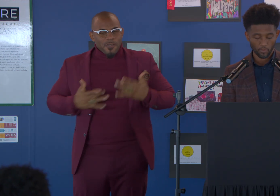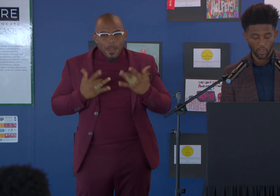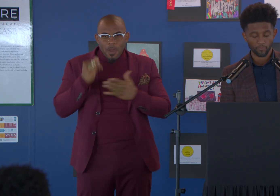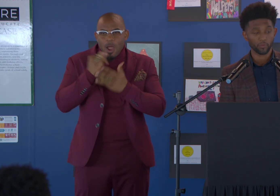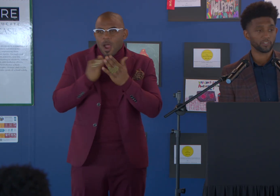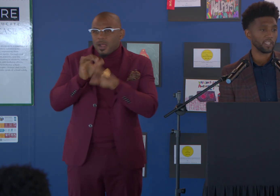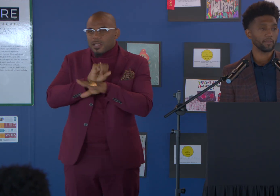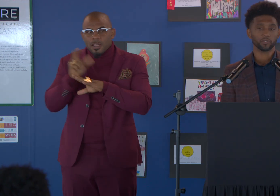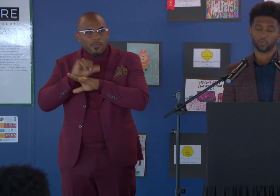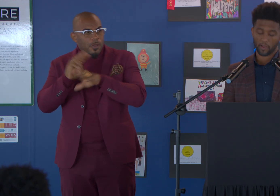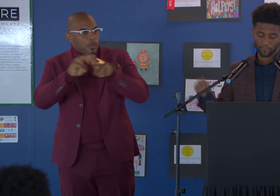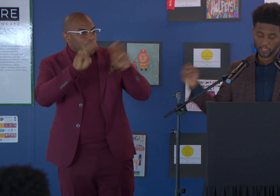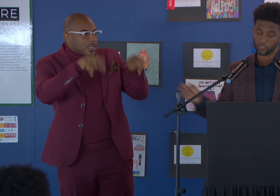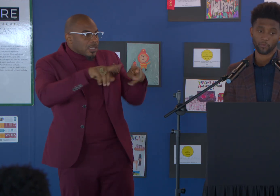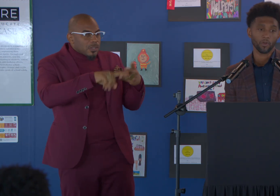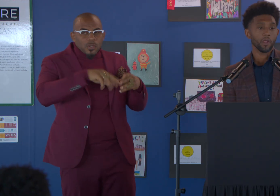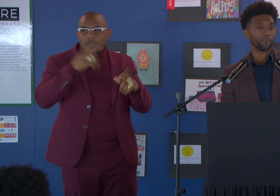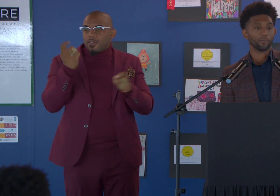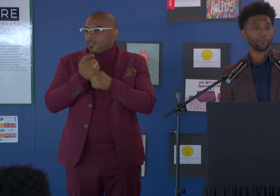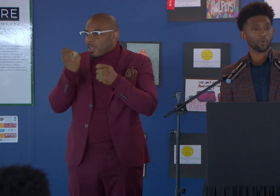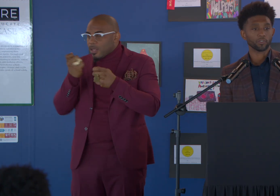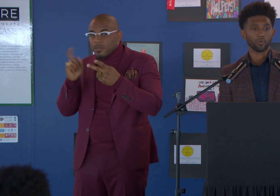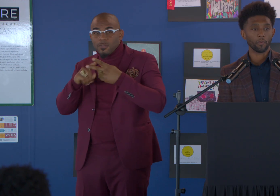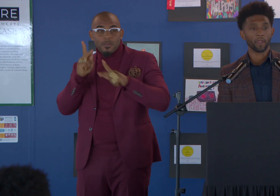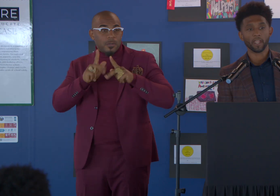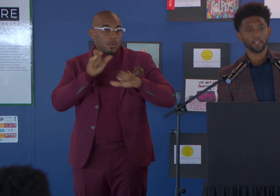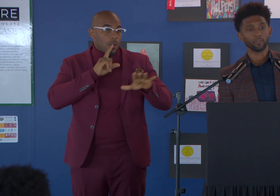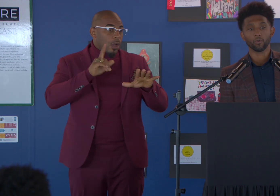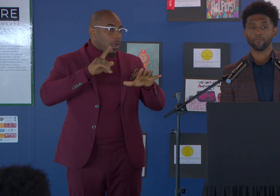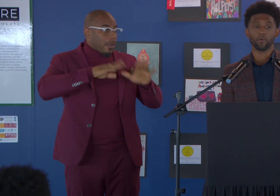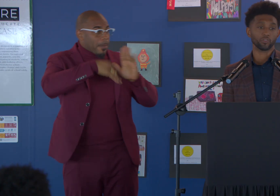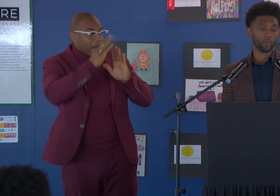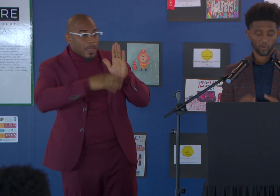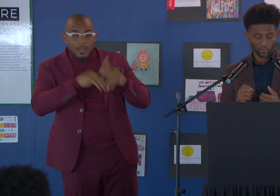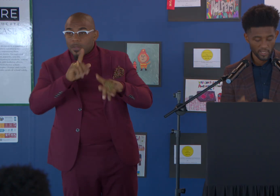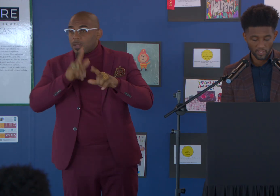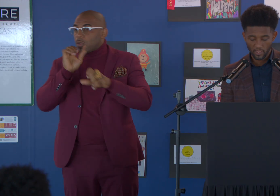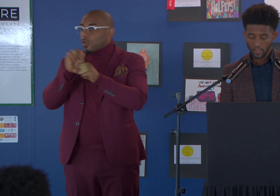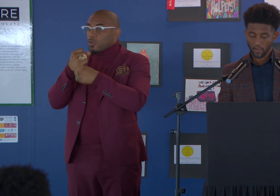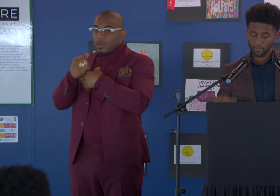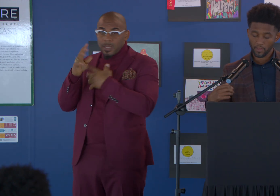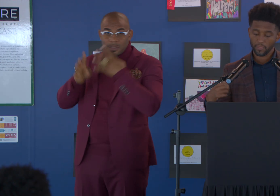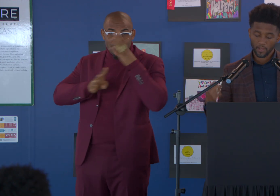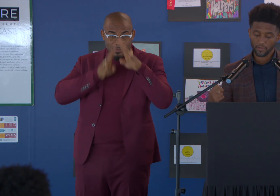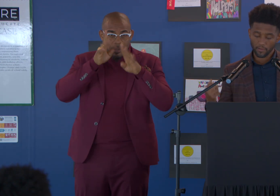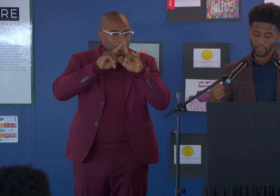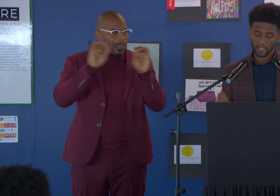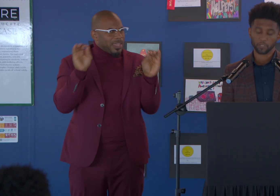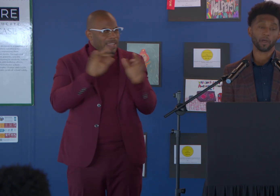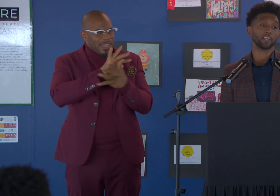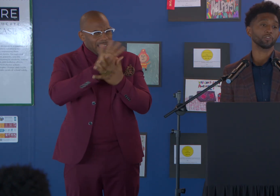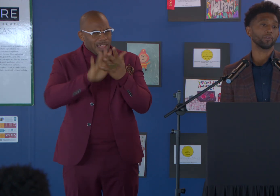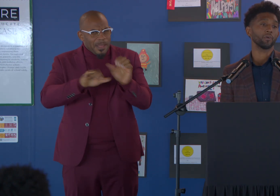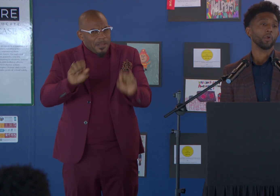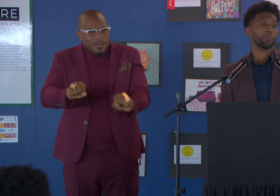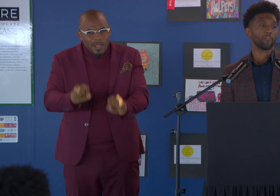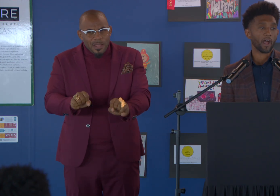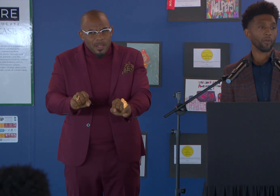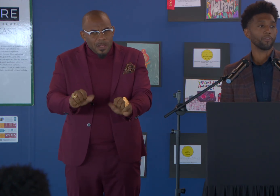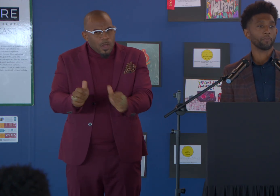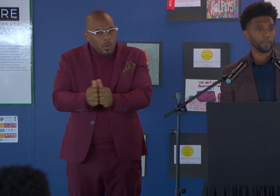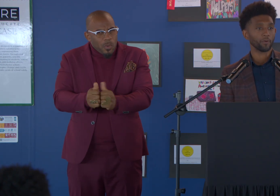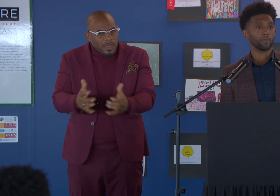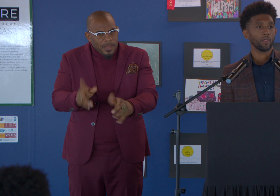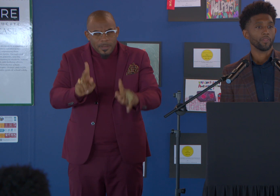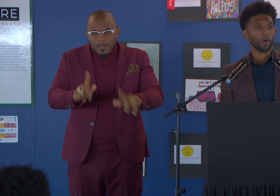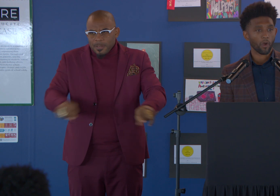scene, from our museums to our festival, from folks who are painting to folks who are creating. But none of that is possible